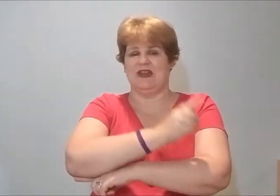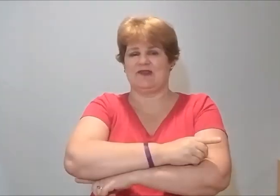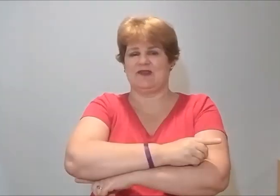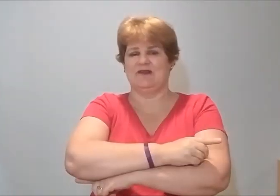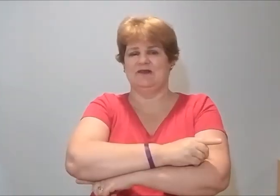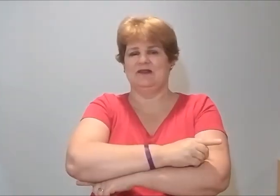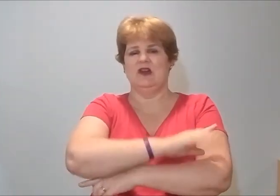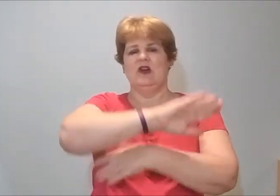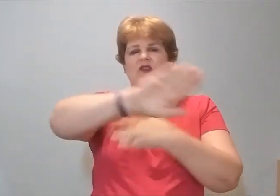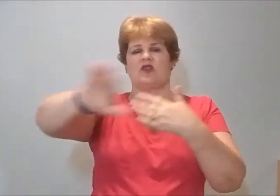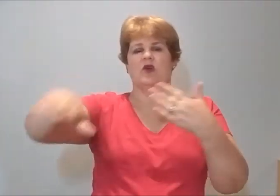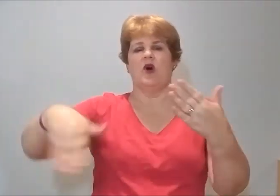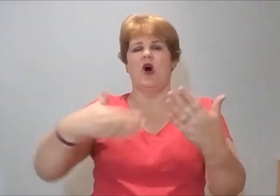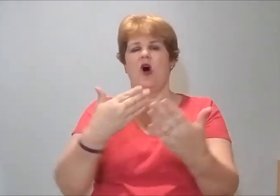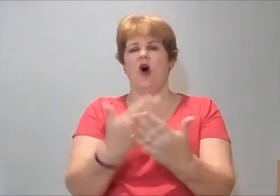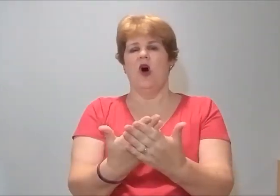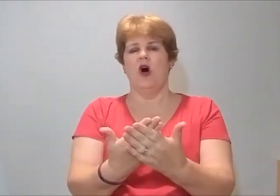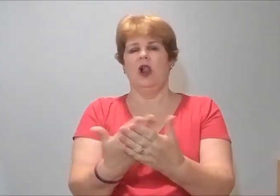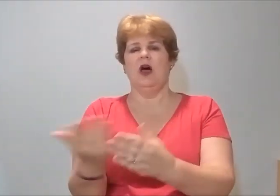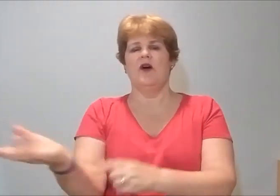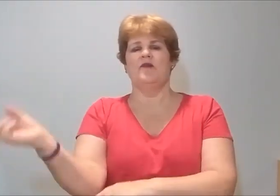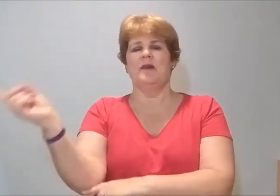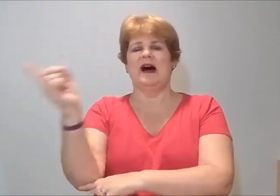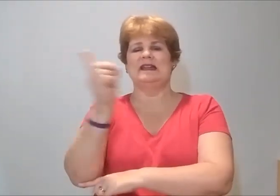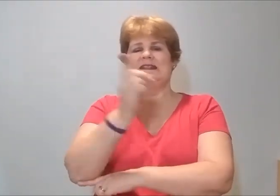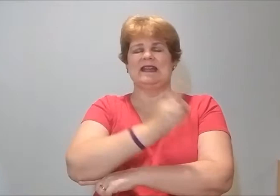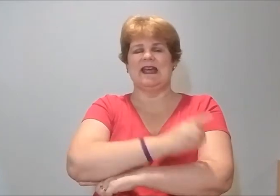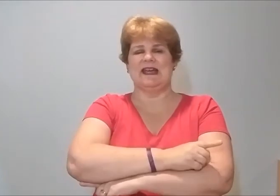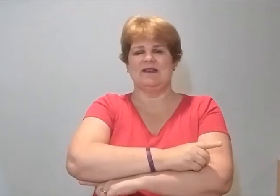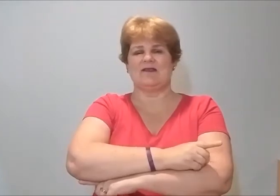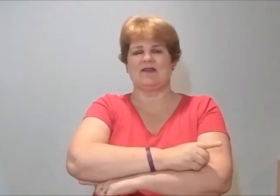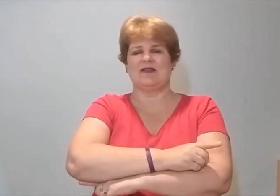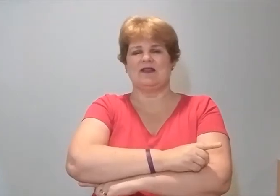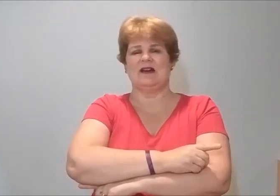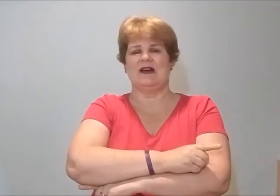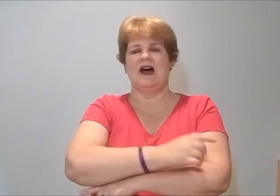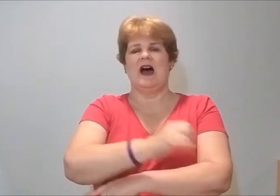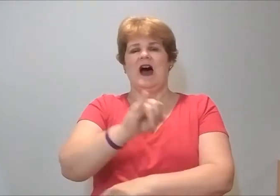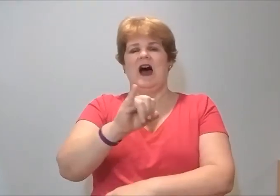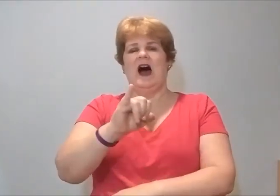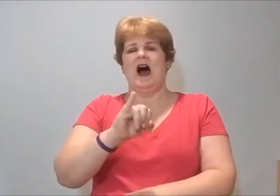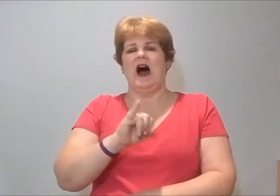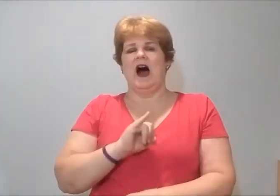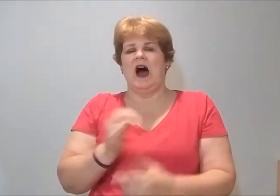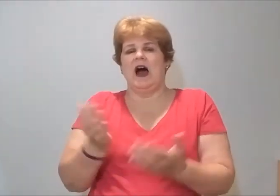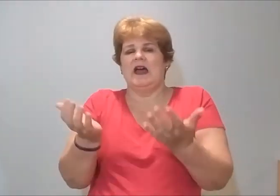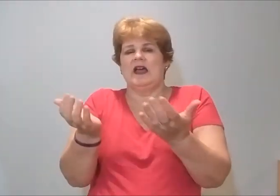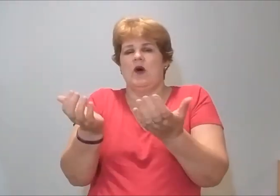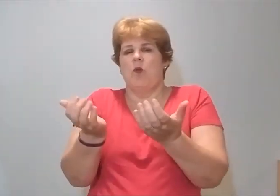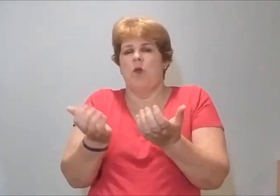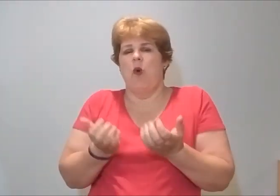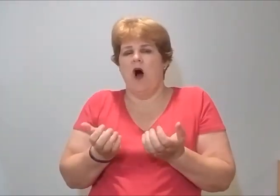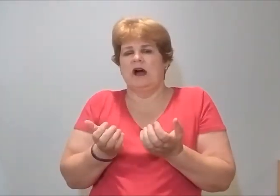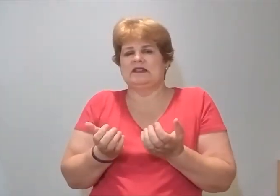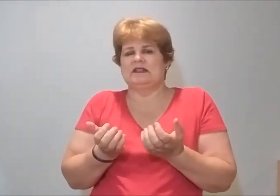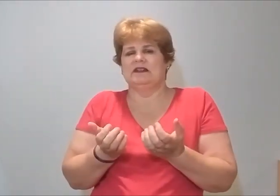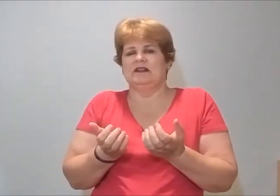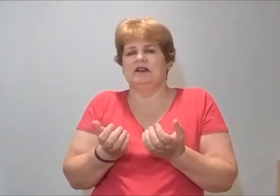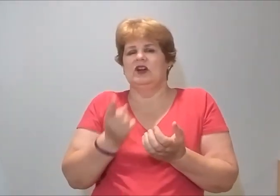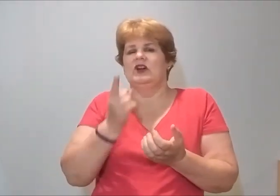days. So all of my days, I want